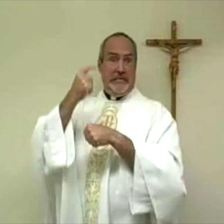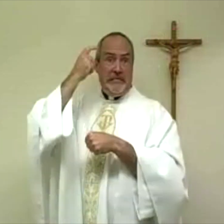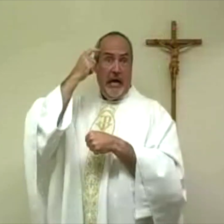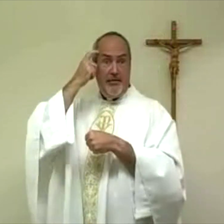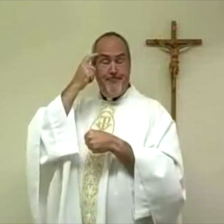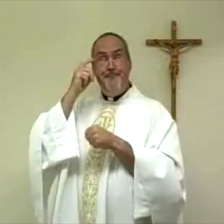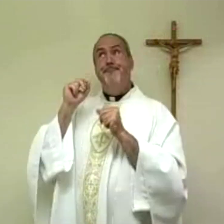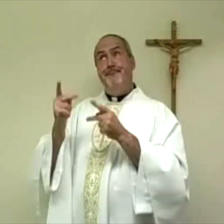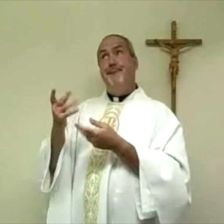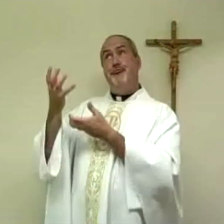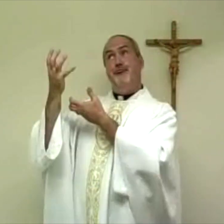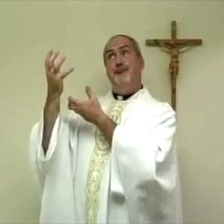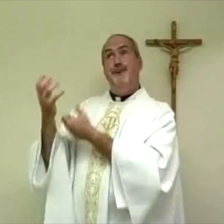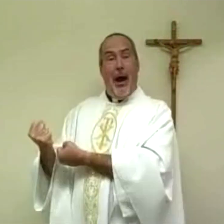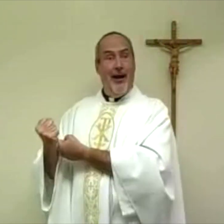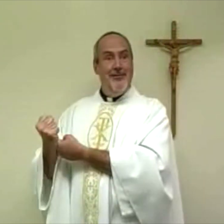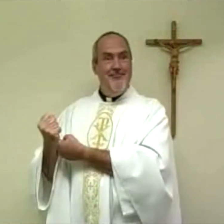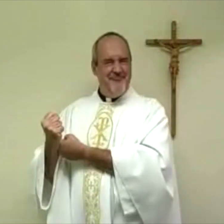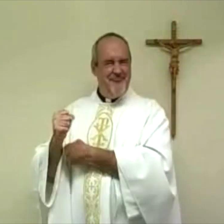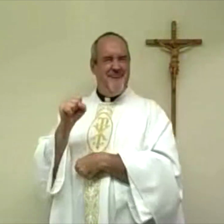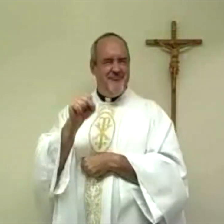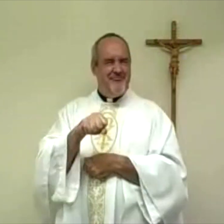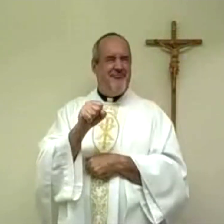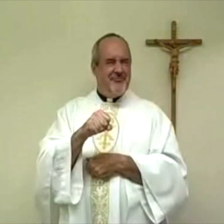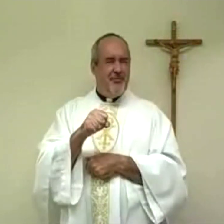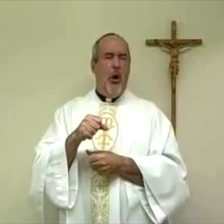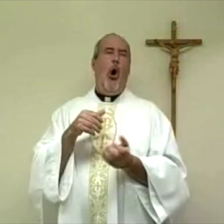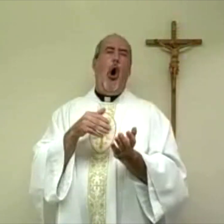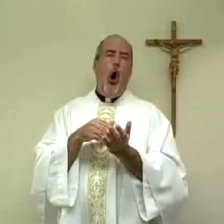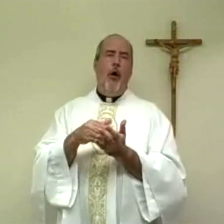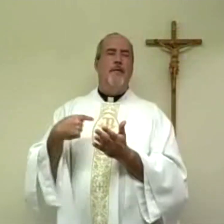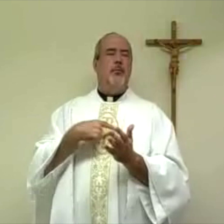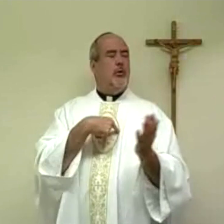Him, even though it may not make sense. We can trust Him.